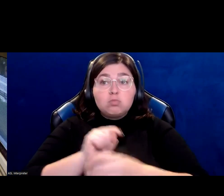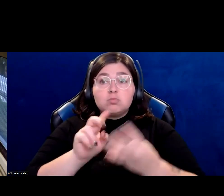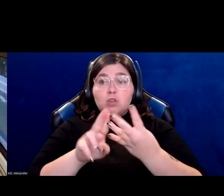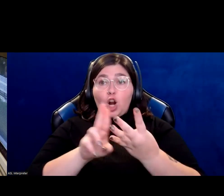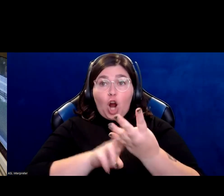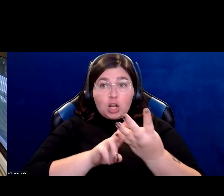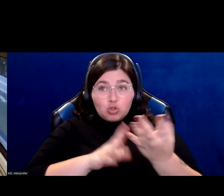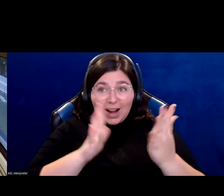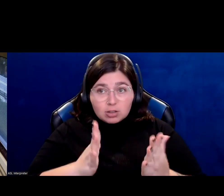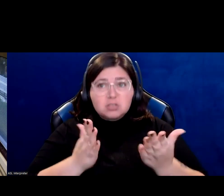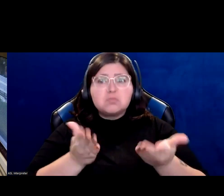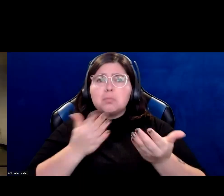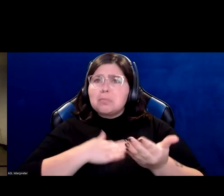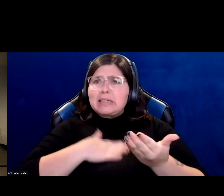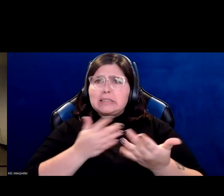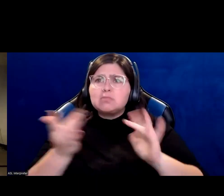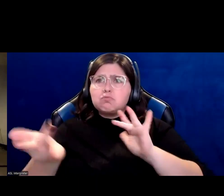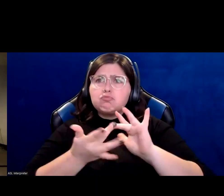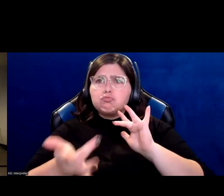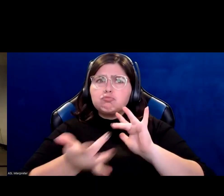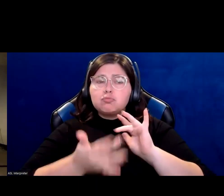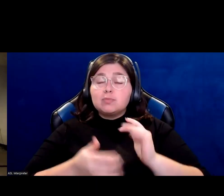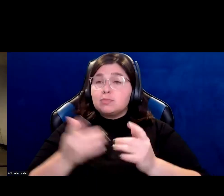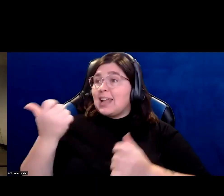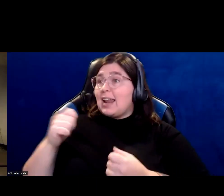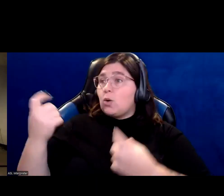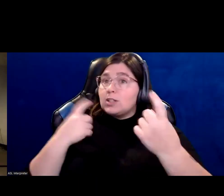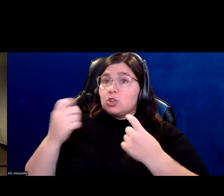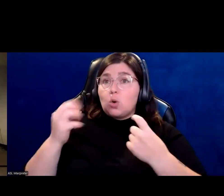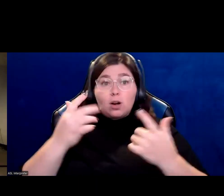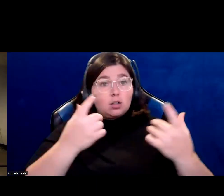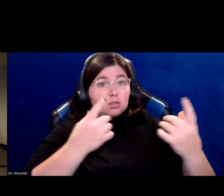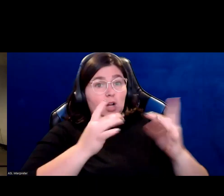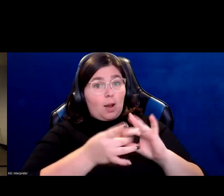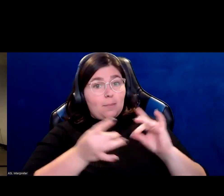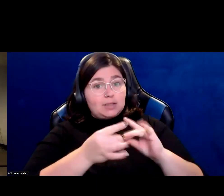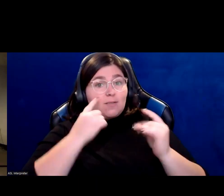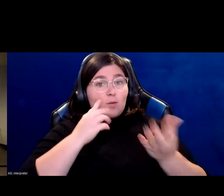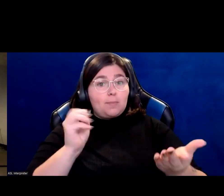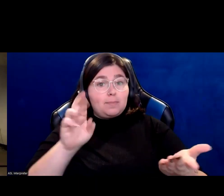you. Questions or comments for Mr. Saderi?